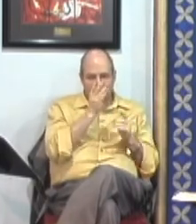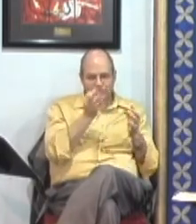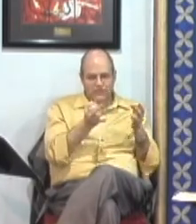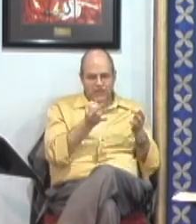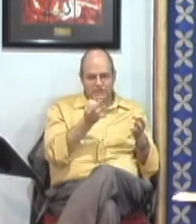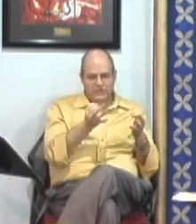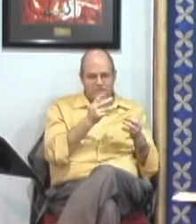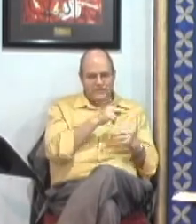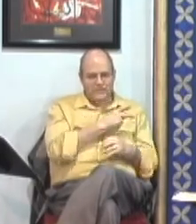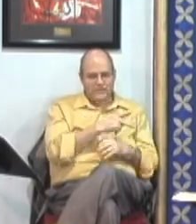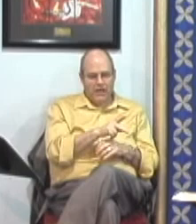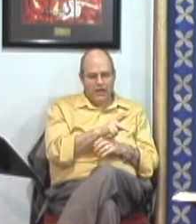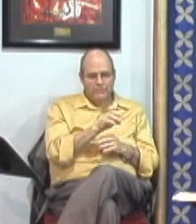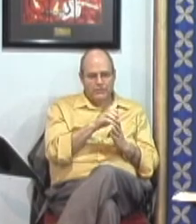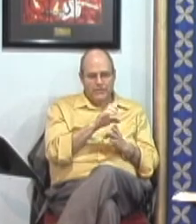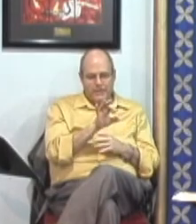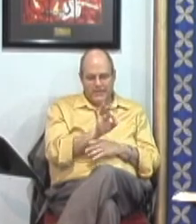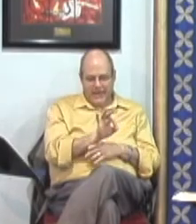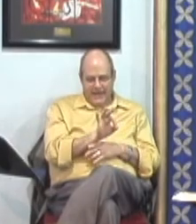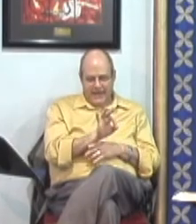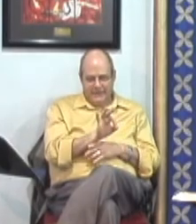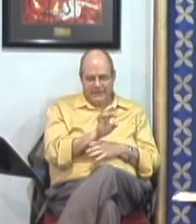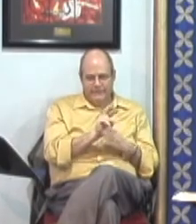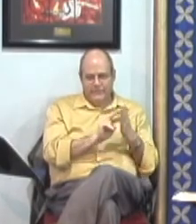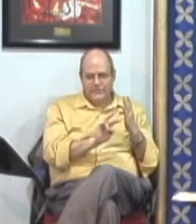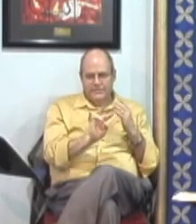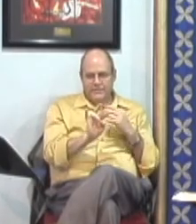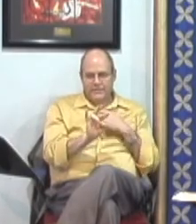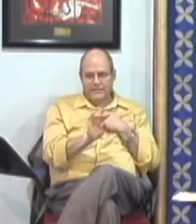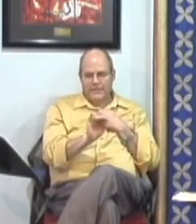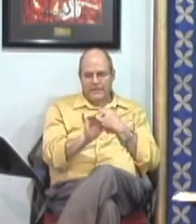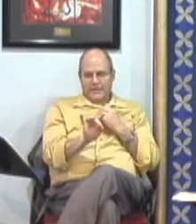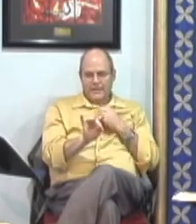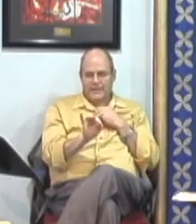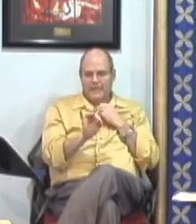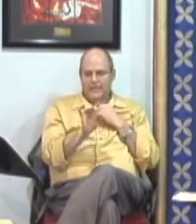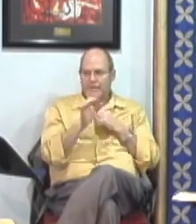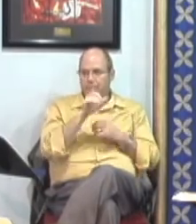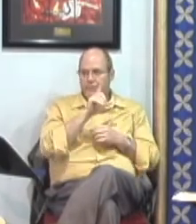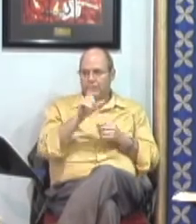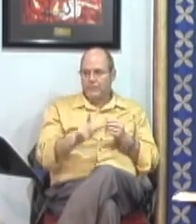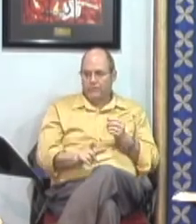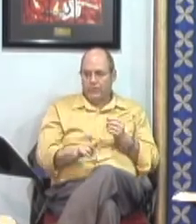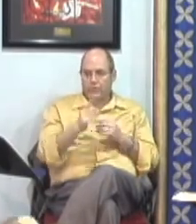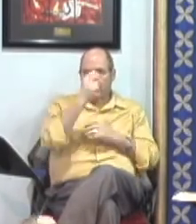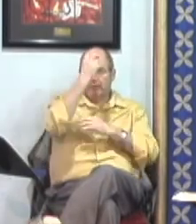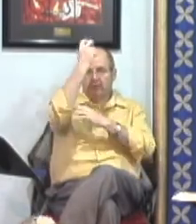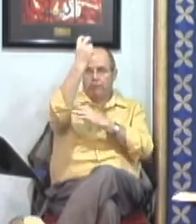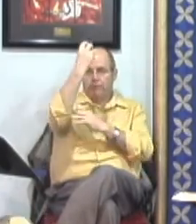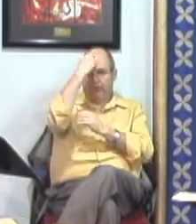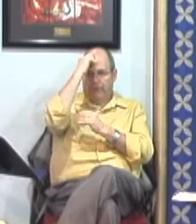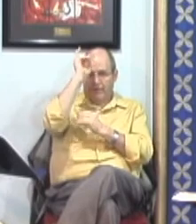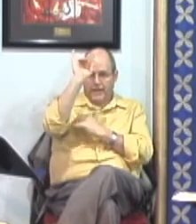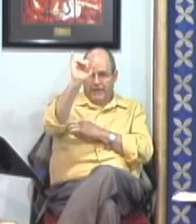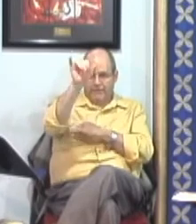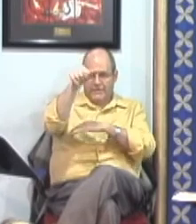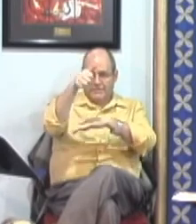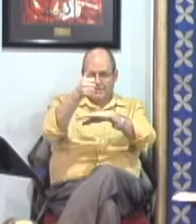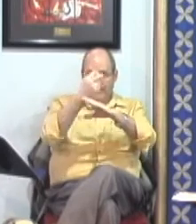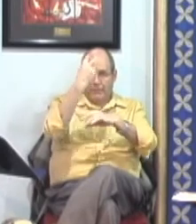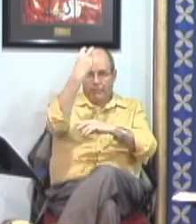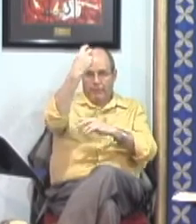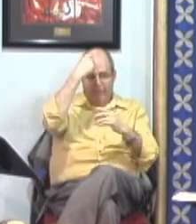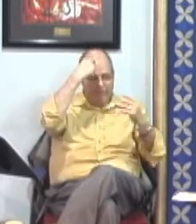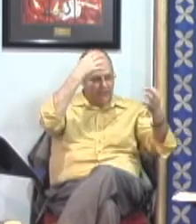It's in Psalms chapter 9 and verse 7 and 8. But Adonai, the Lord, is enthroned forever. He has set up his throne